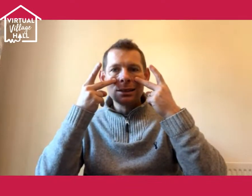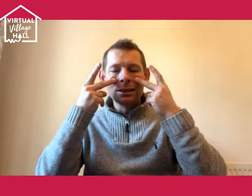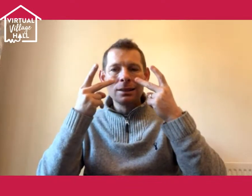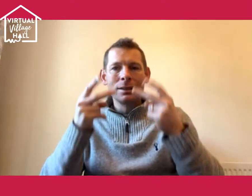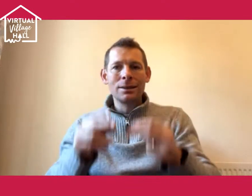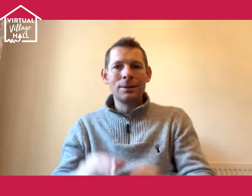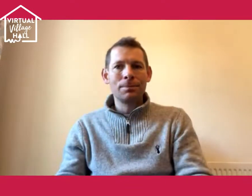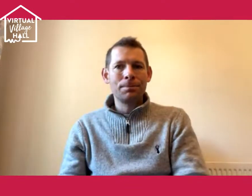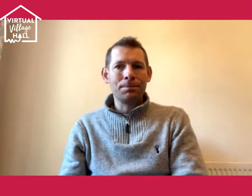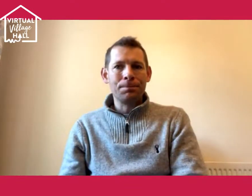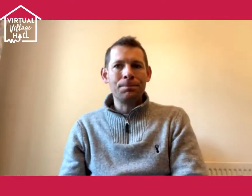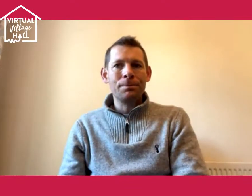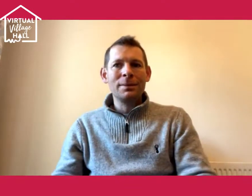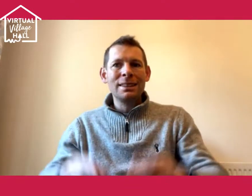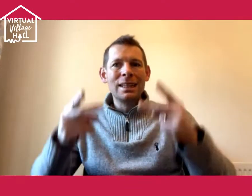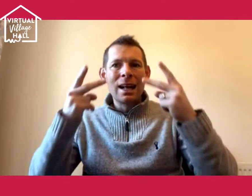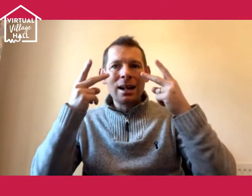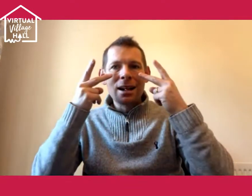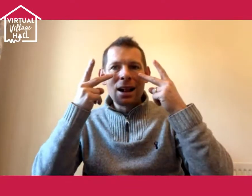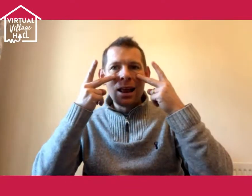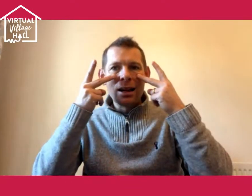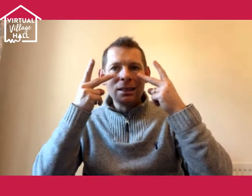You may wear glasses.